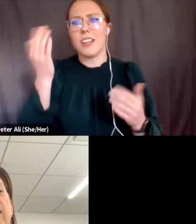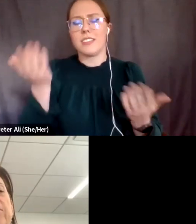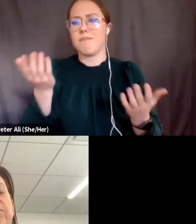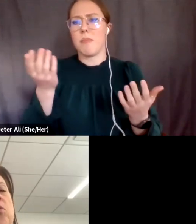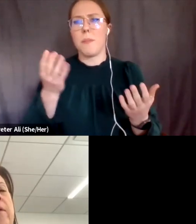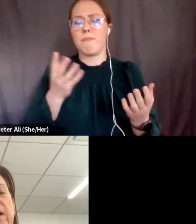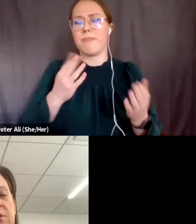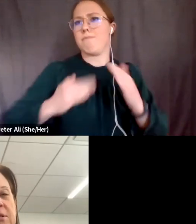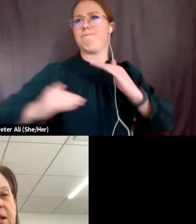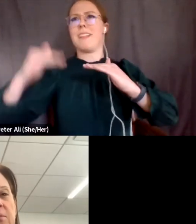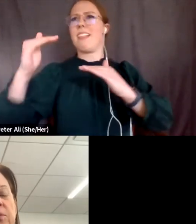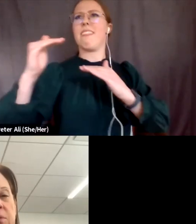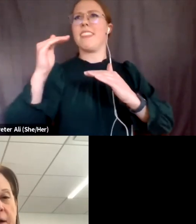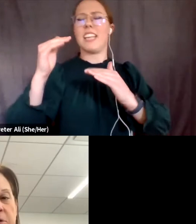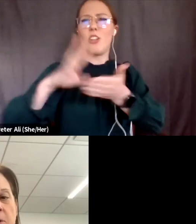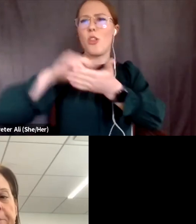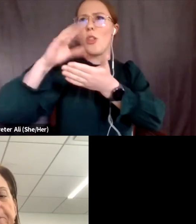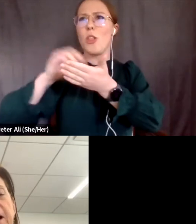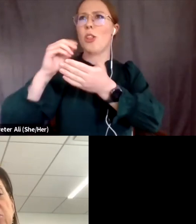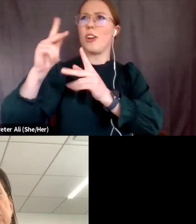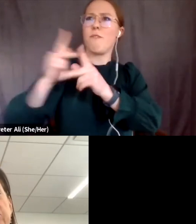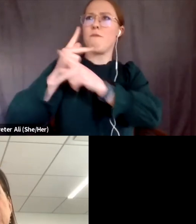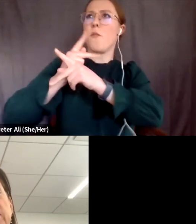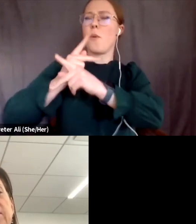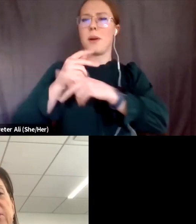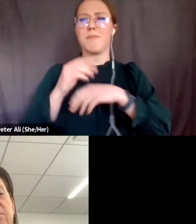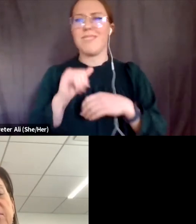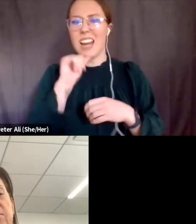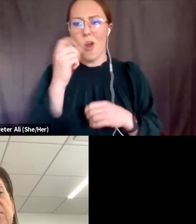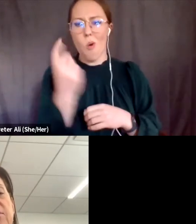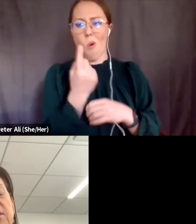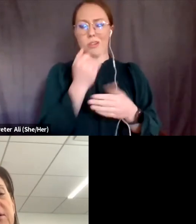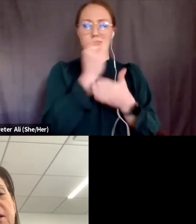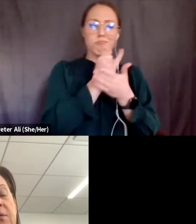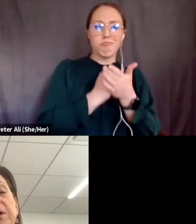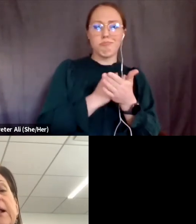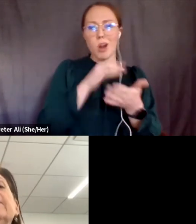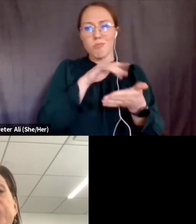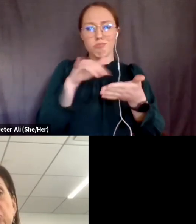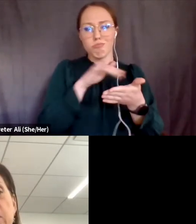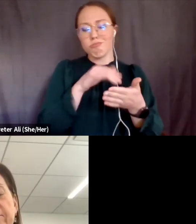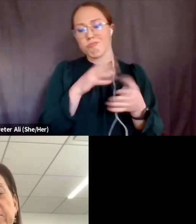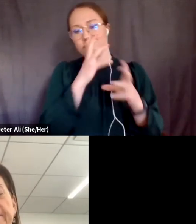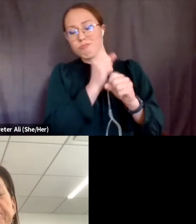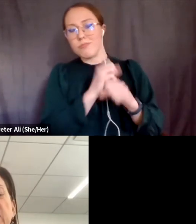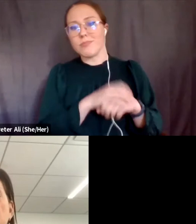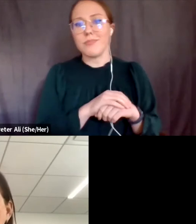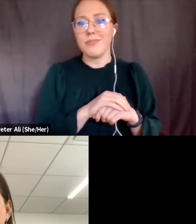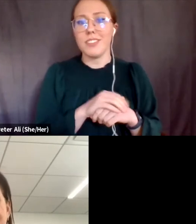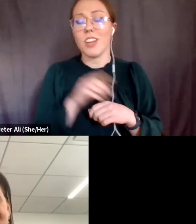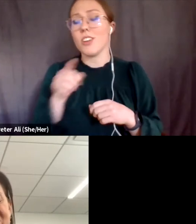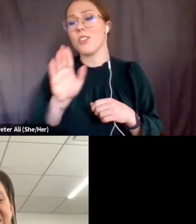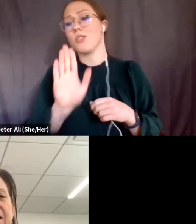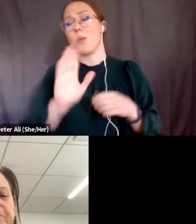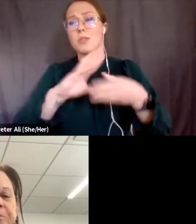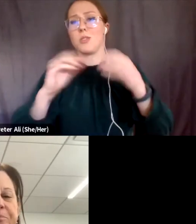form rather than one that is accessible to everyone. And your story illustrates the accessibility to everyone. So let